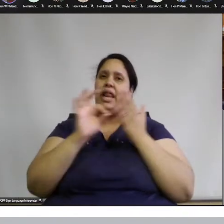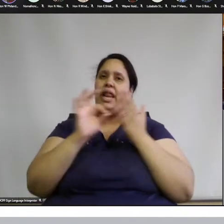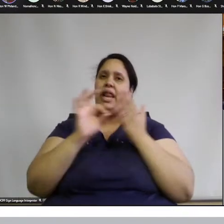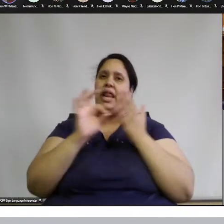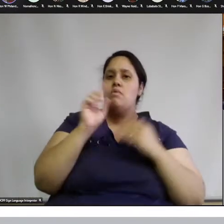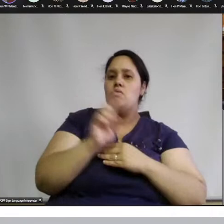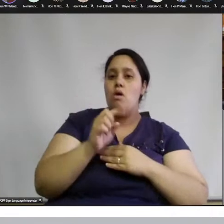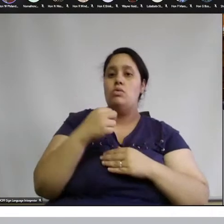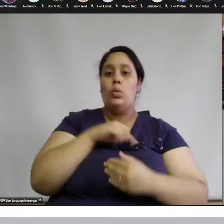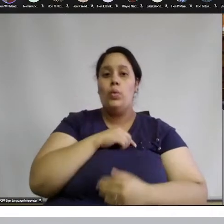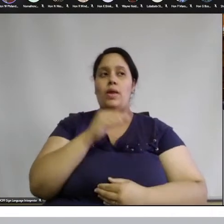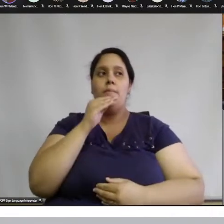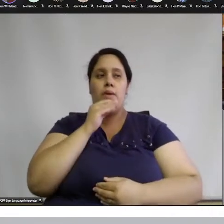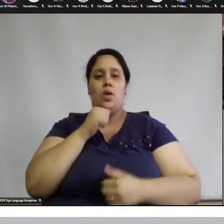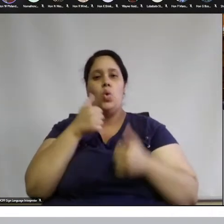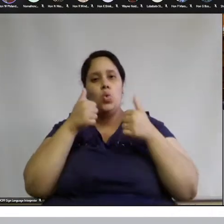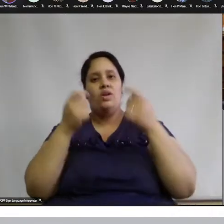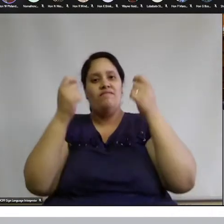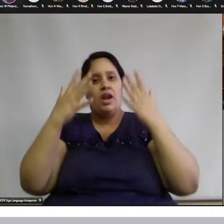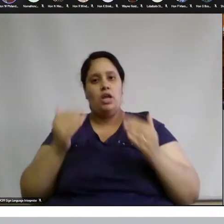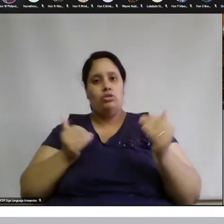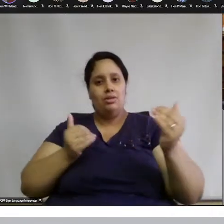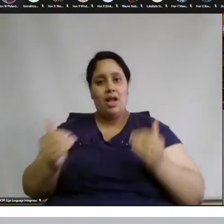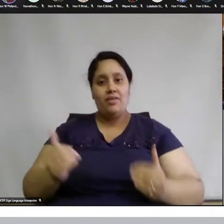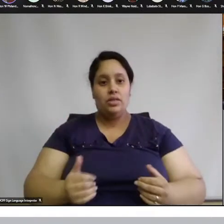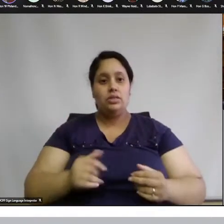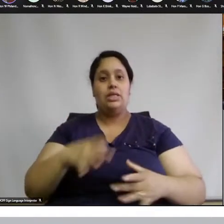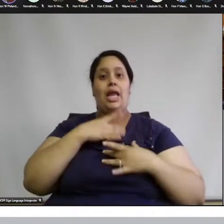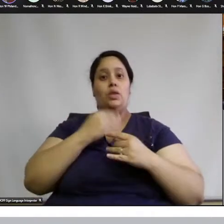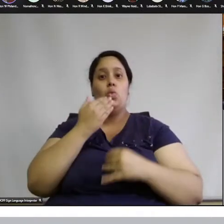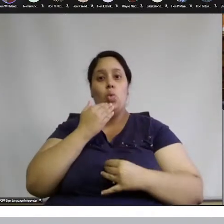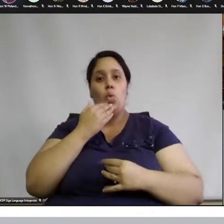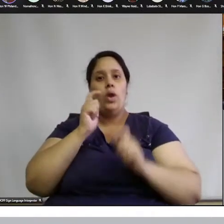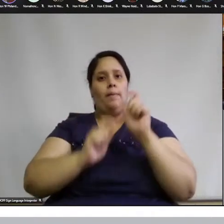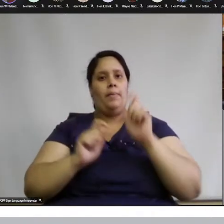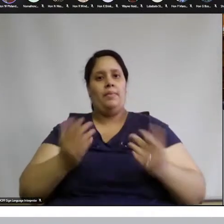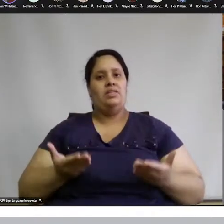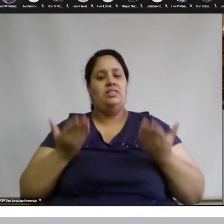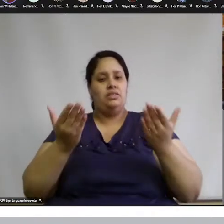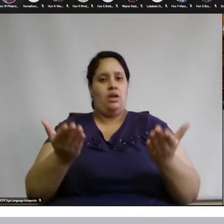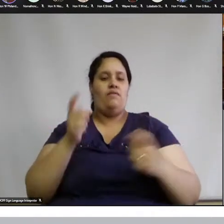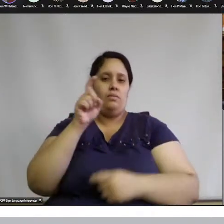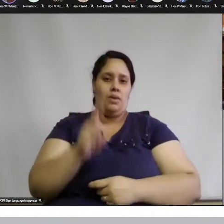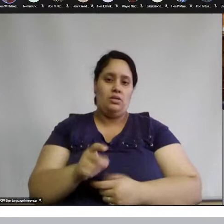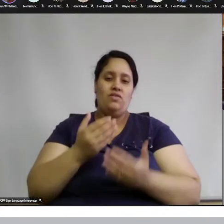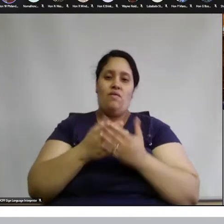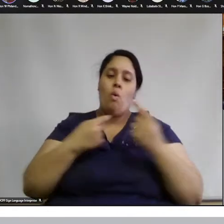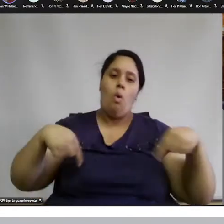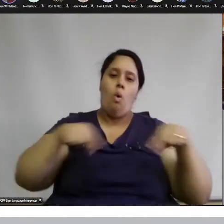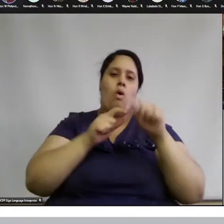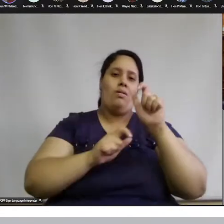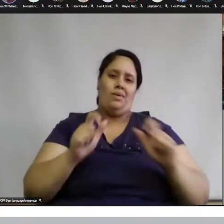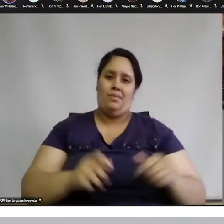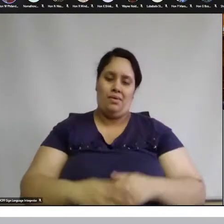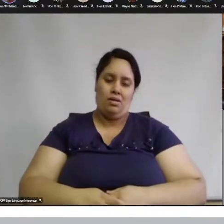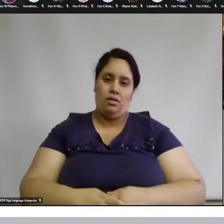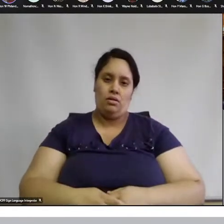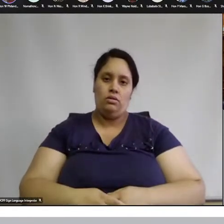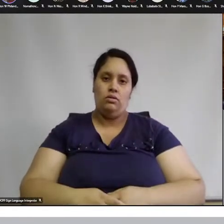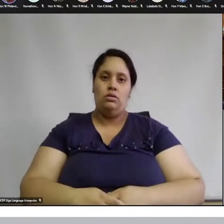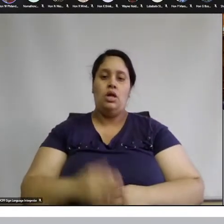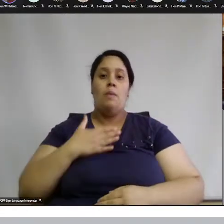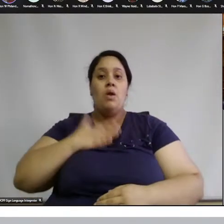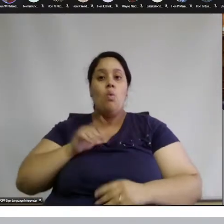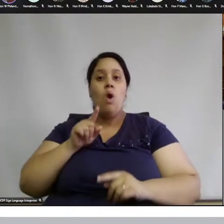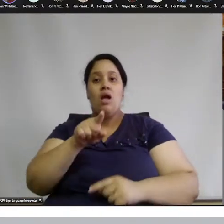we mean good financial governance in the interest of service delivery for all our people. I want them